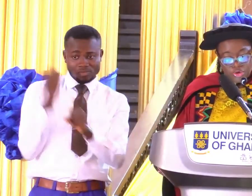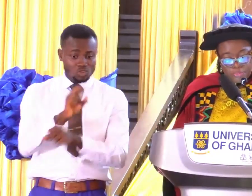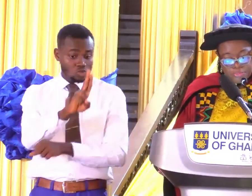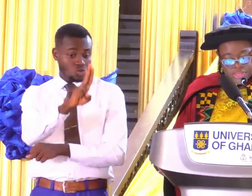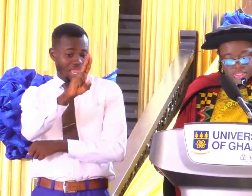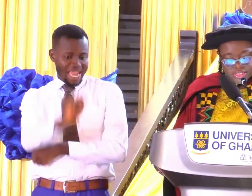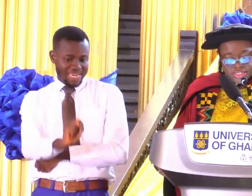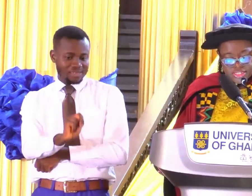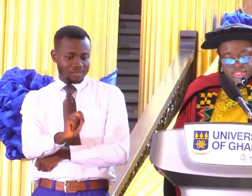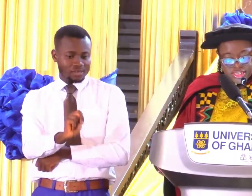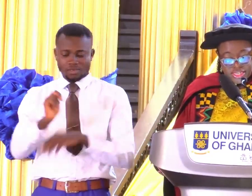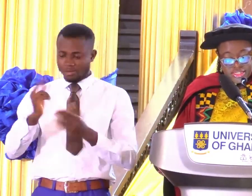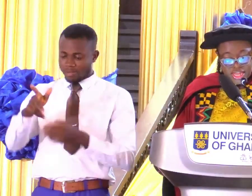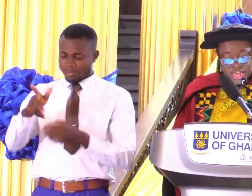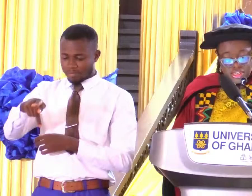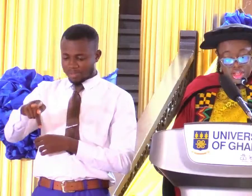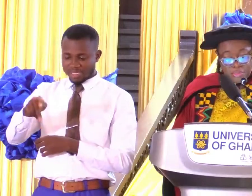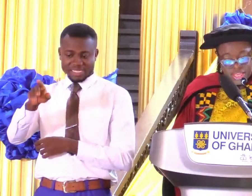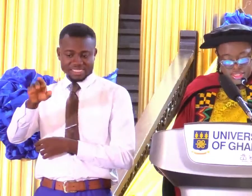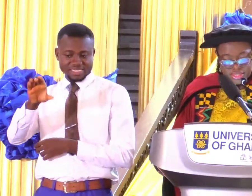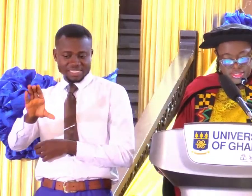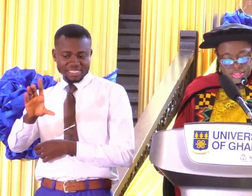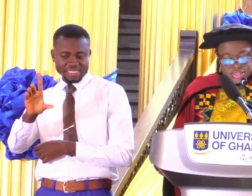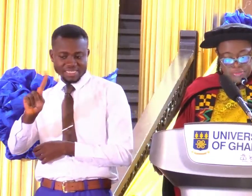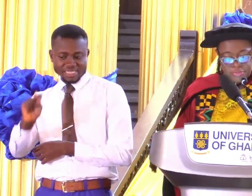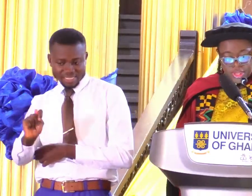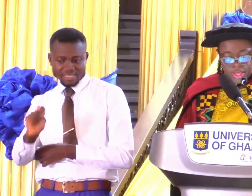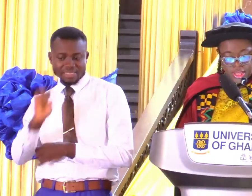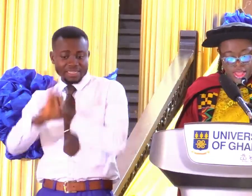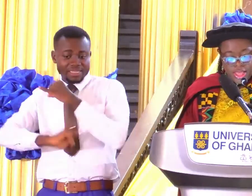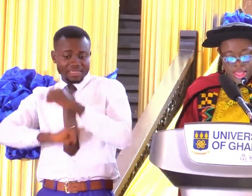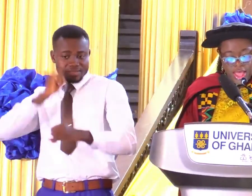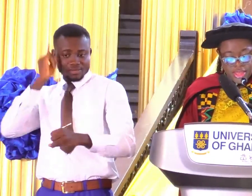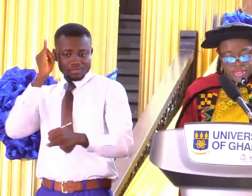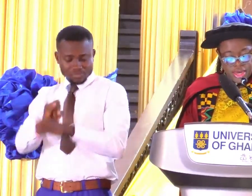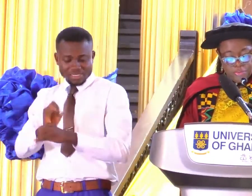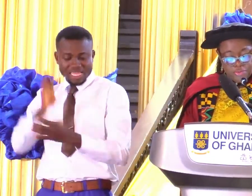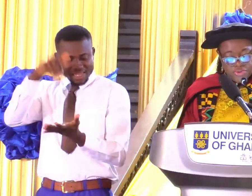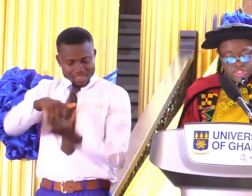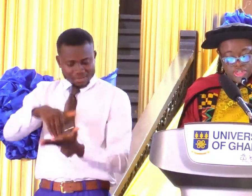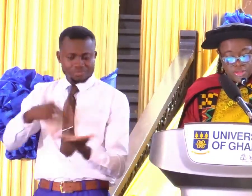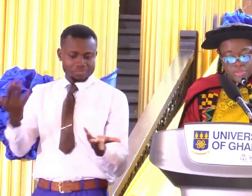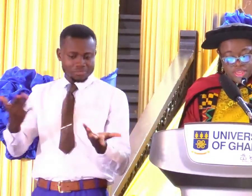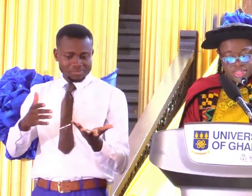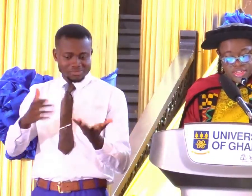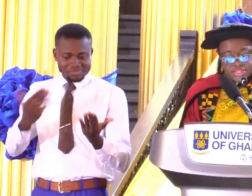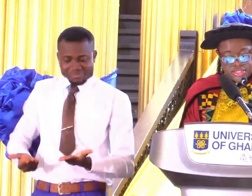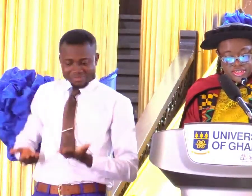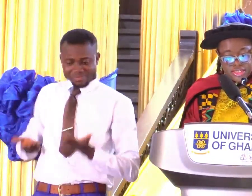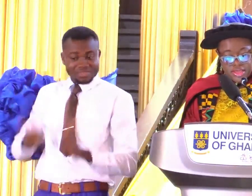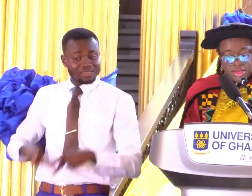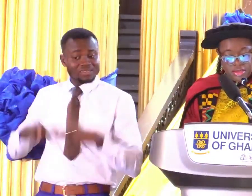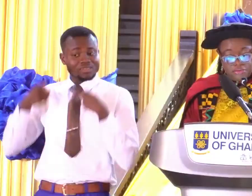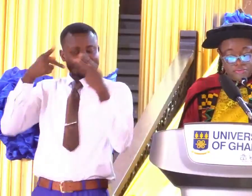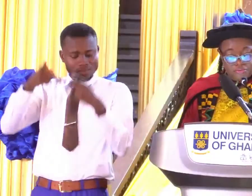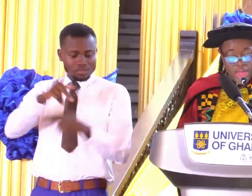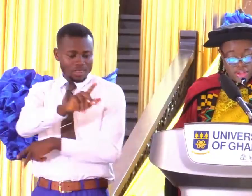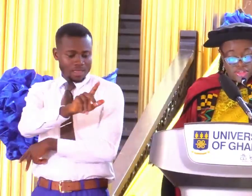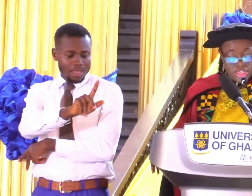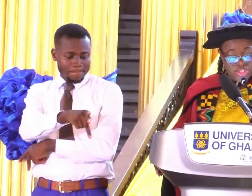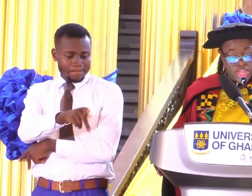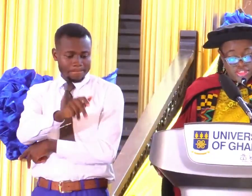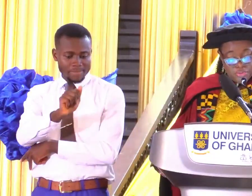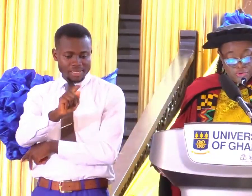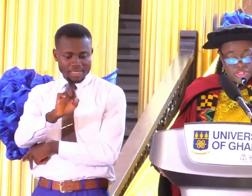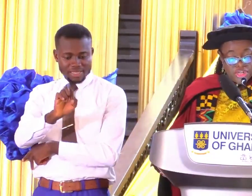or PCT international patent and a provisional patent filed, and